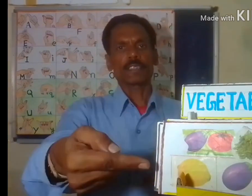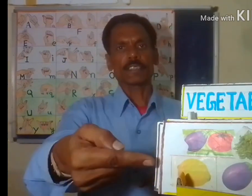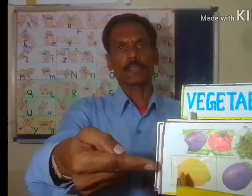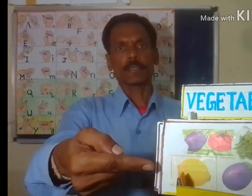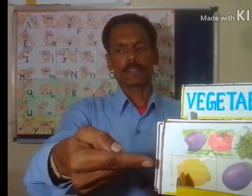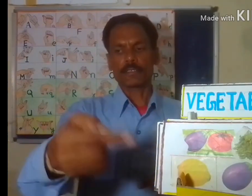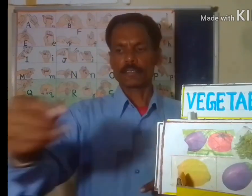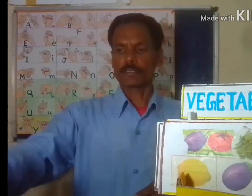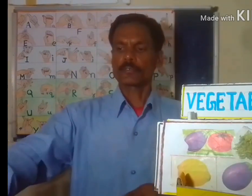vegetables